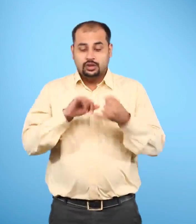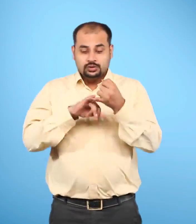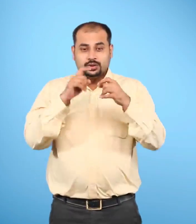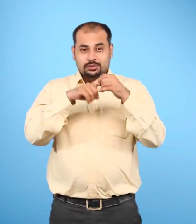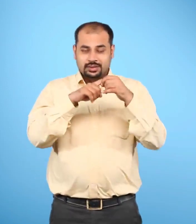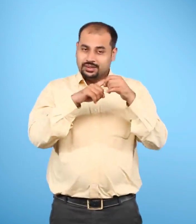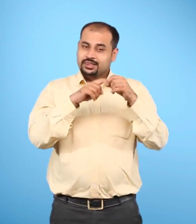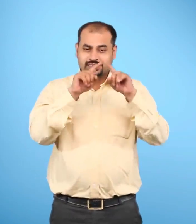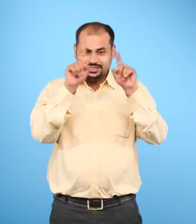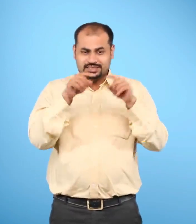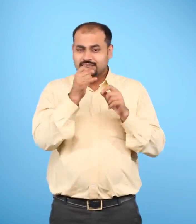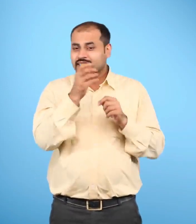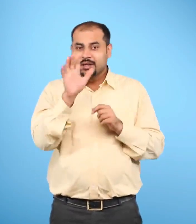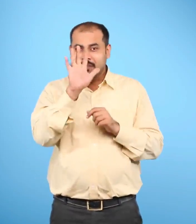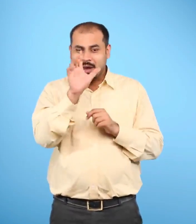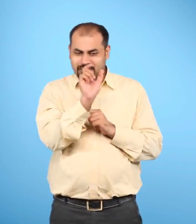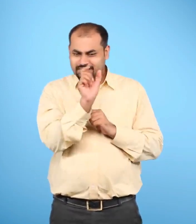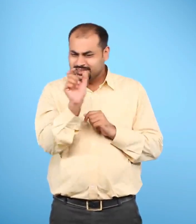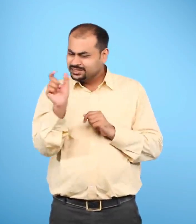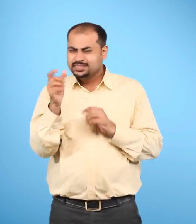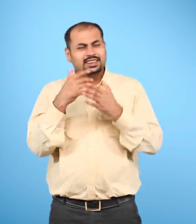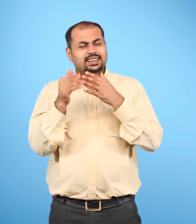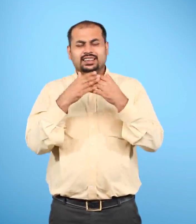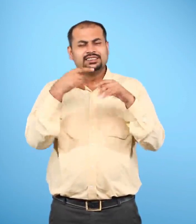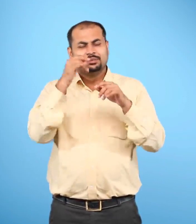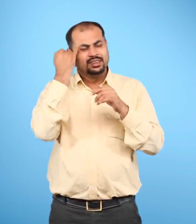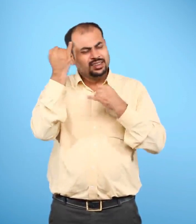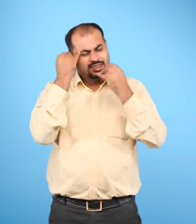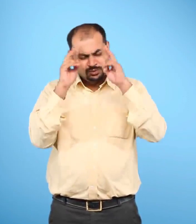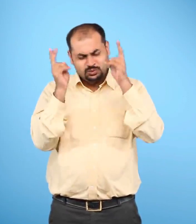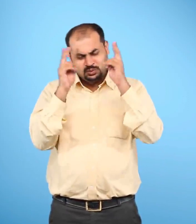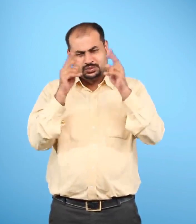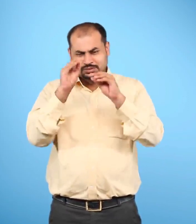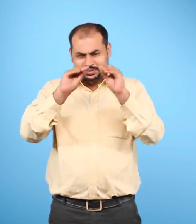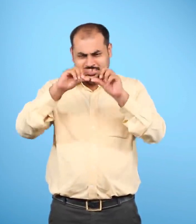Make as many shapes as possible using 5 such squares.